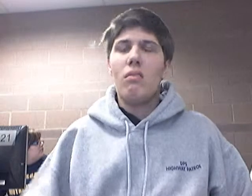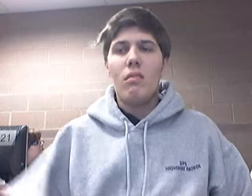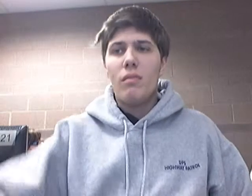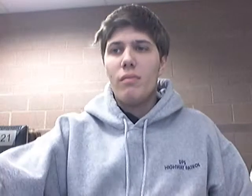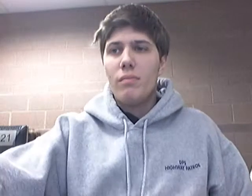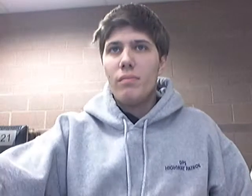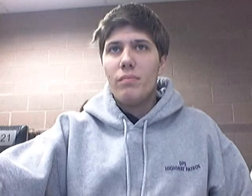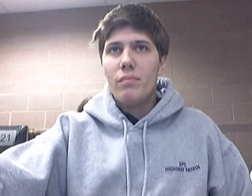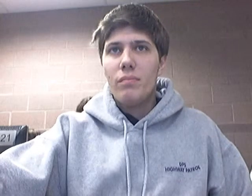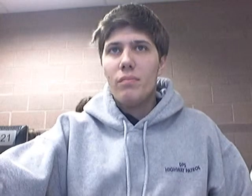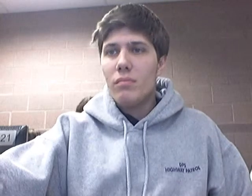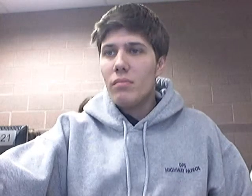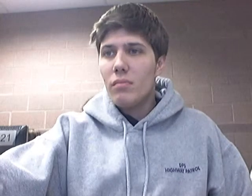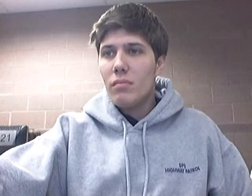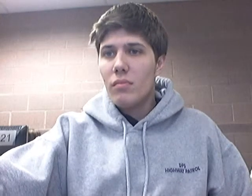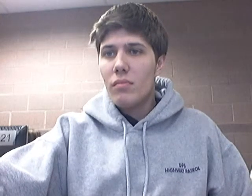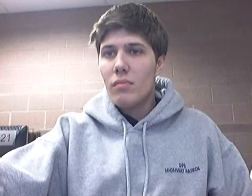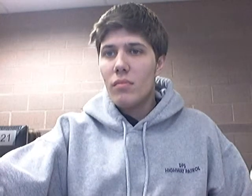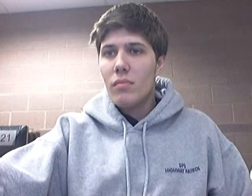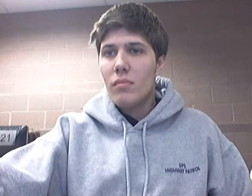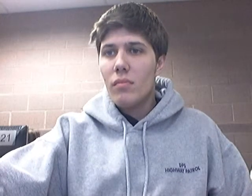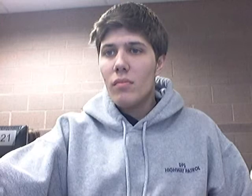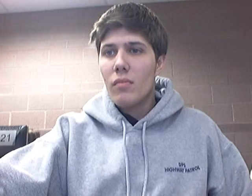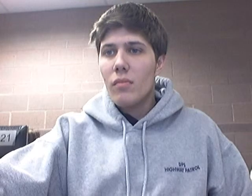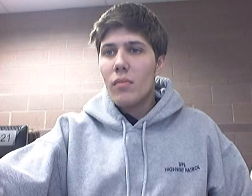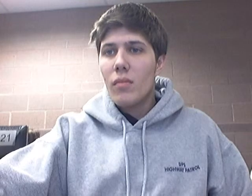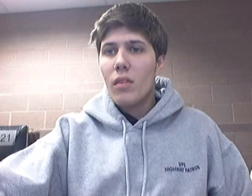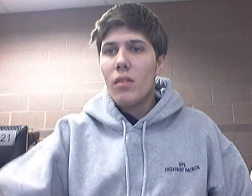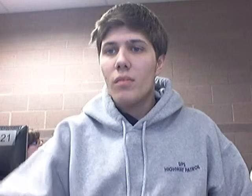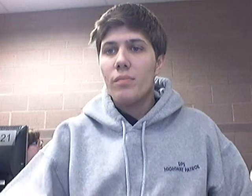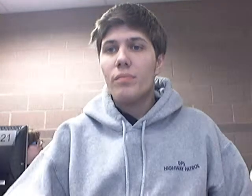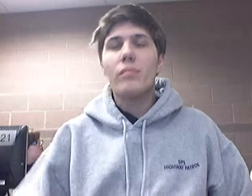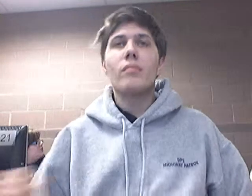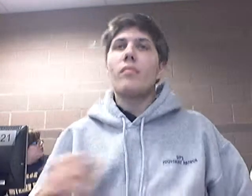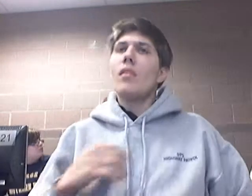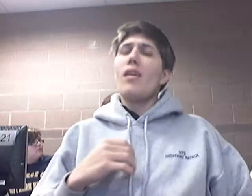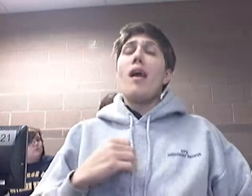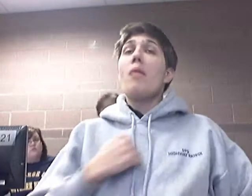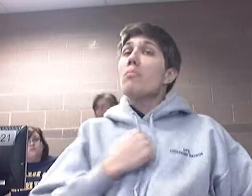should have assigned much more than two. Yeah. I know that.